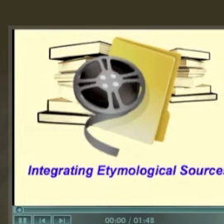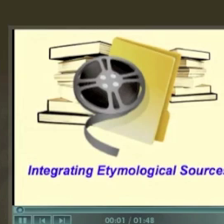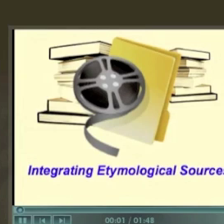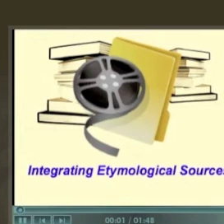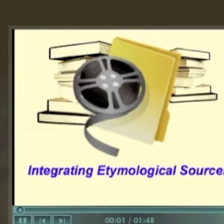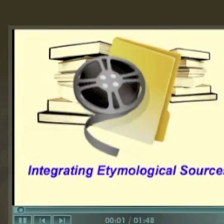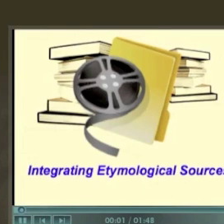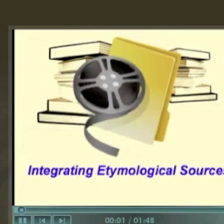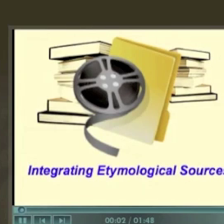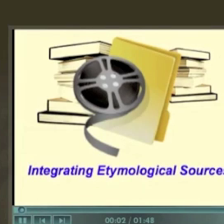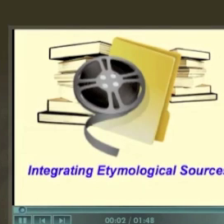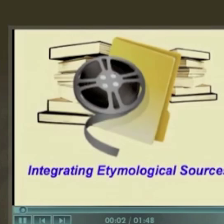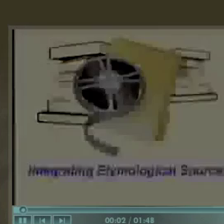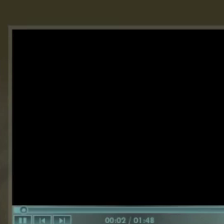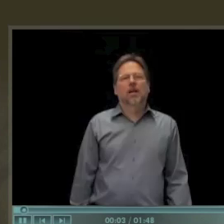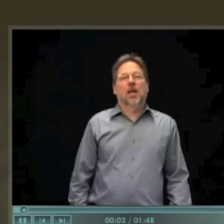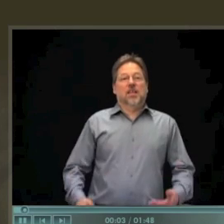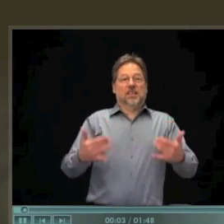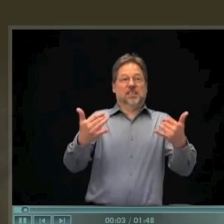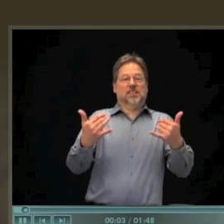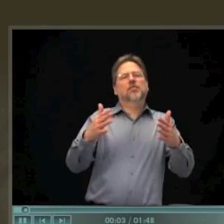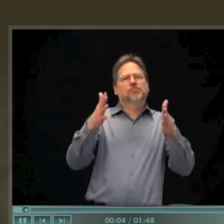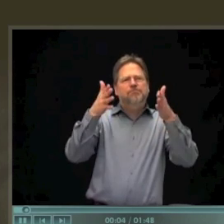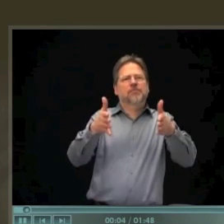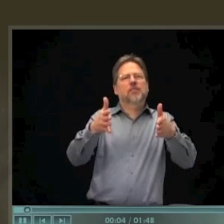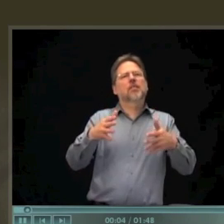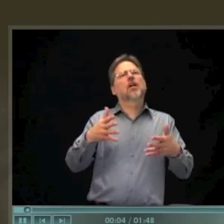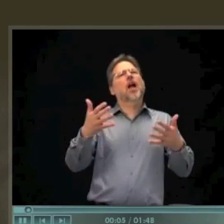things. And that's what folk etymology is.